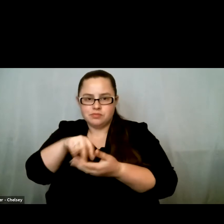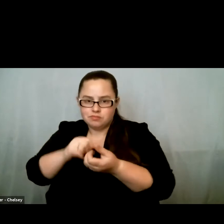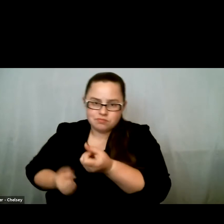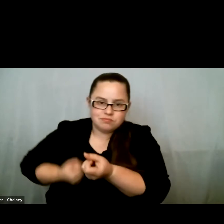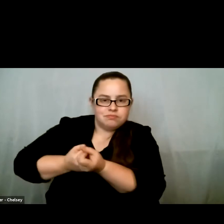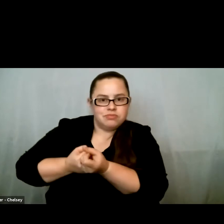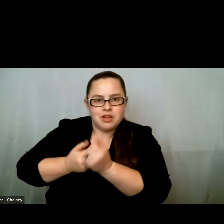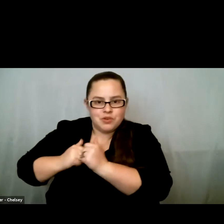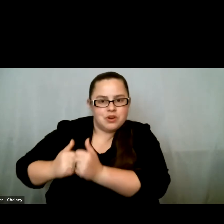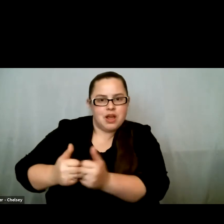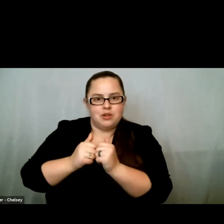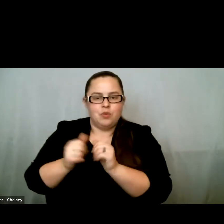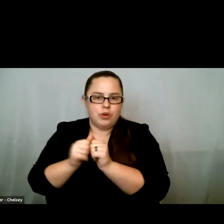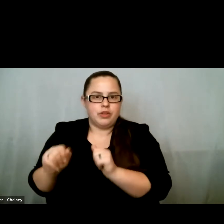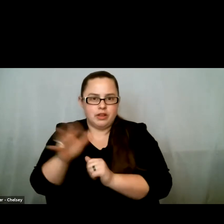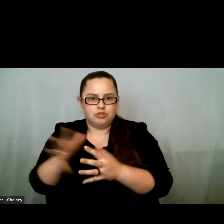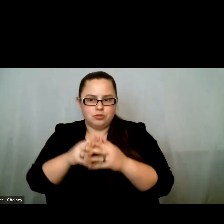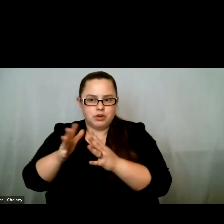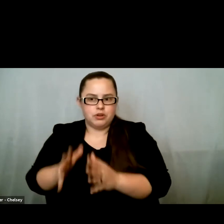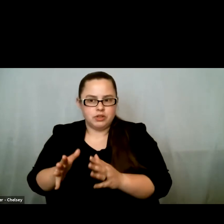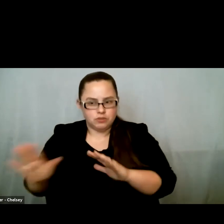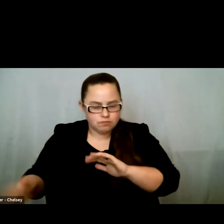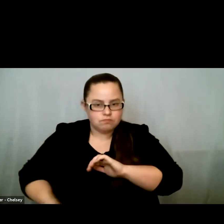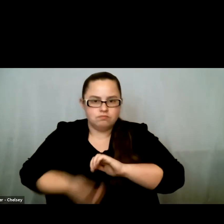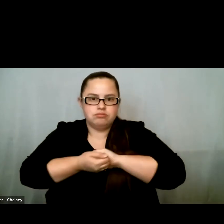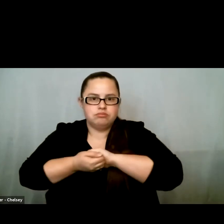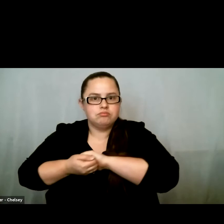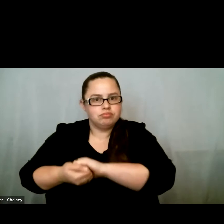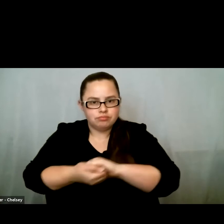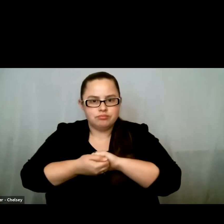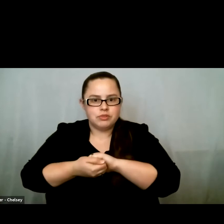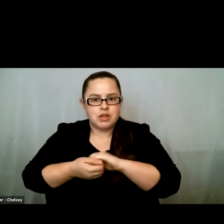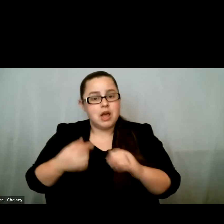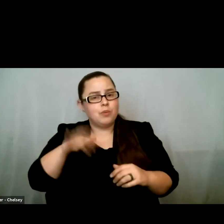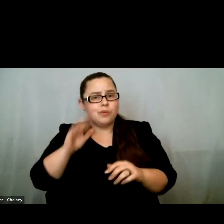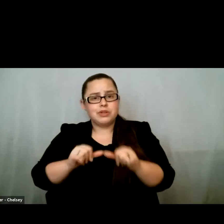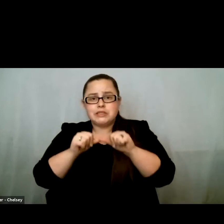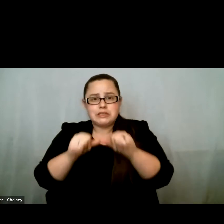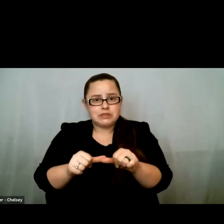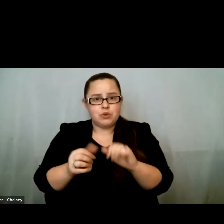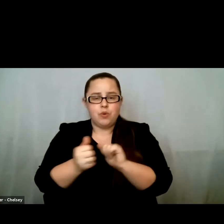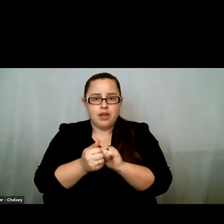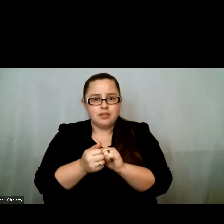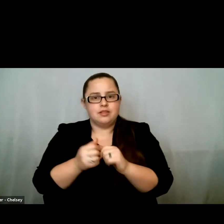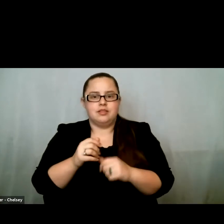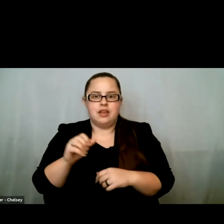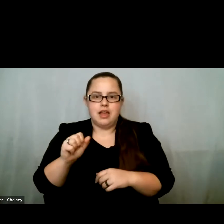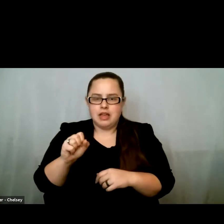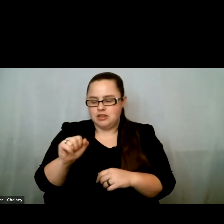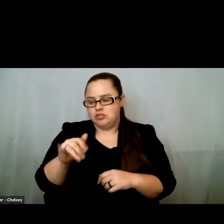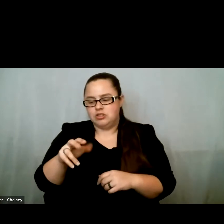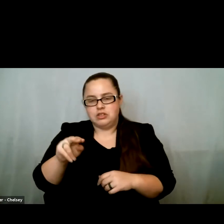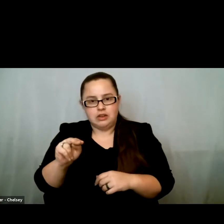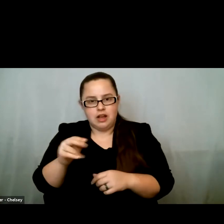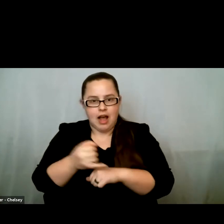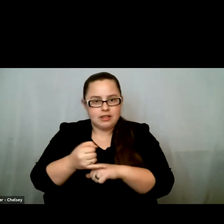will continue to stand with the Asian American and Pacific Islander community. And we call on all citizens and all leaders to